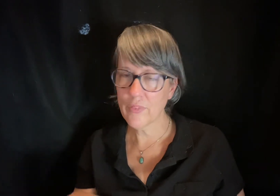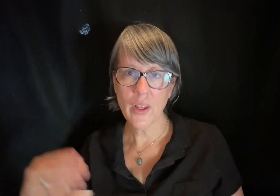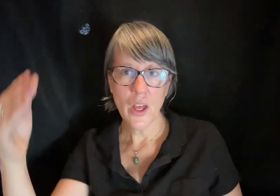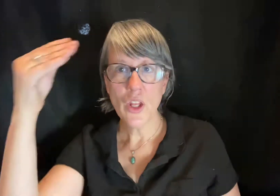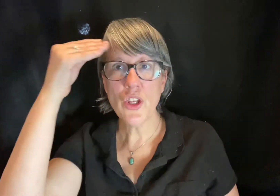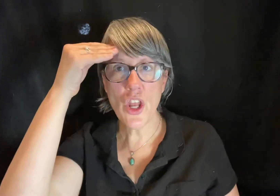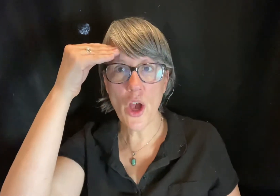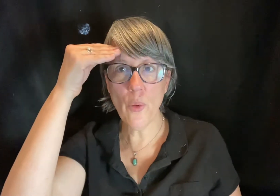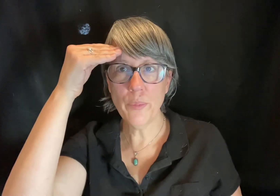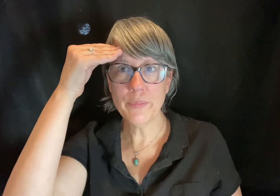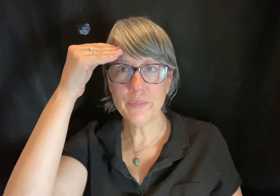Know.